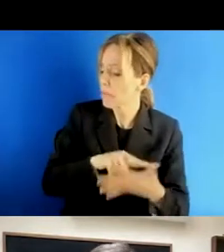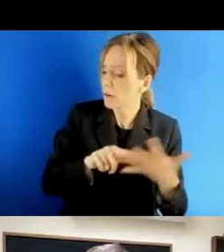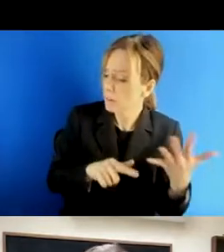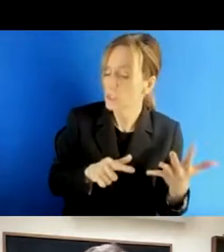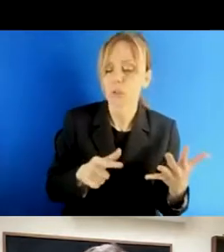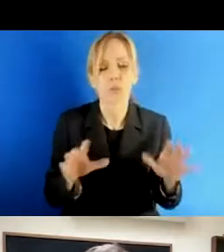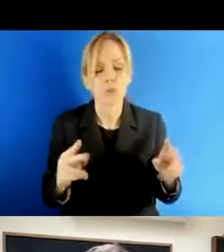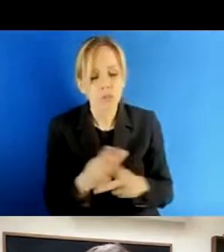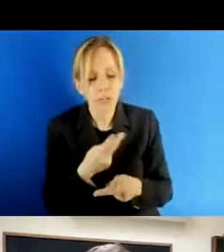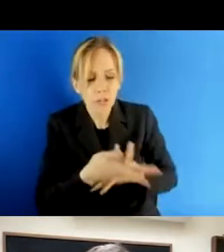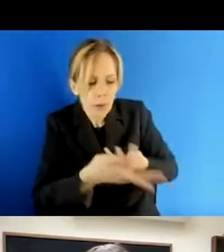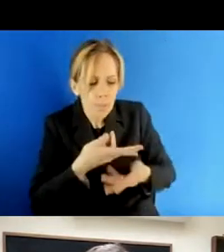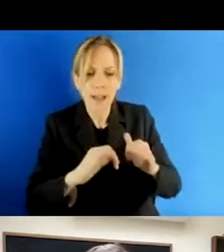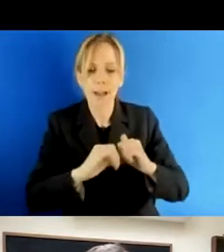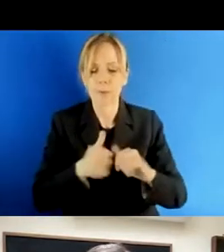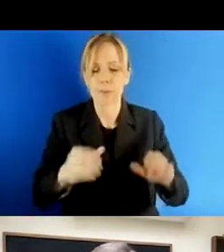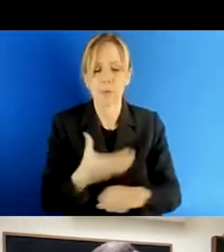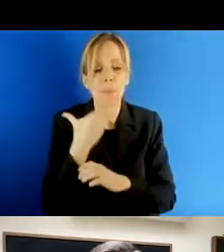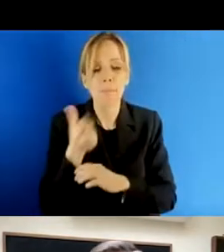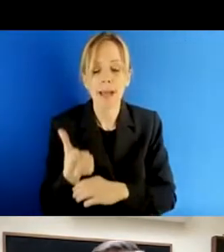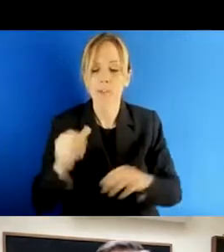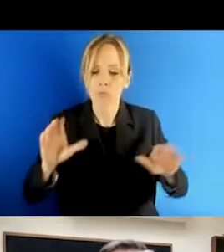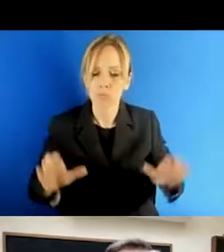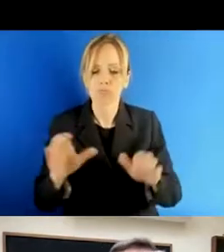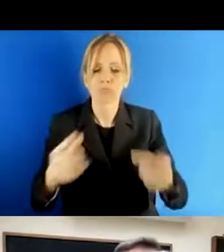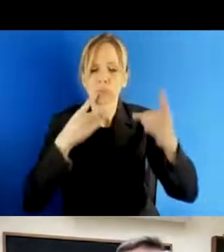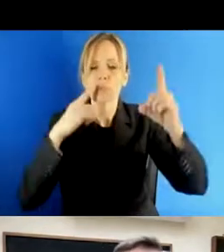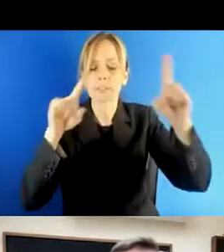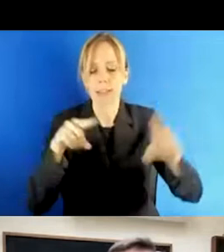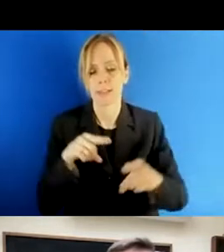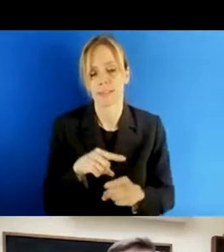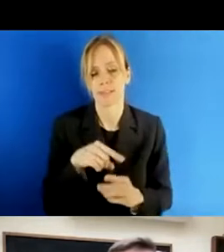and perform the tasks that they need to earn to be successful in a course.